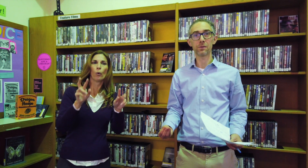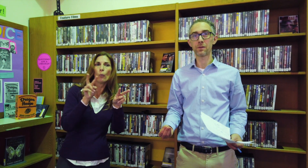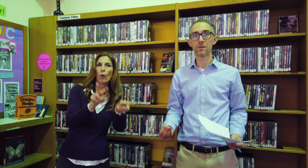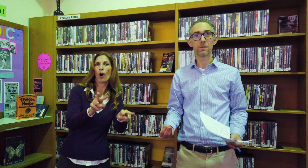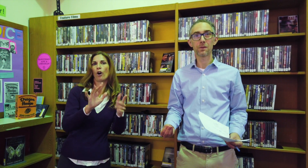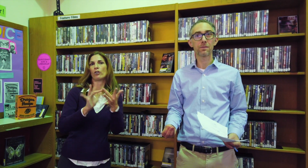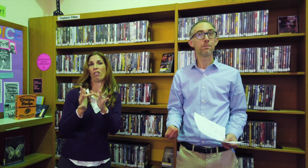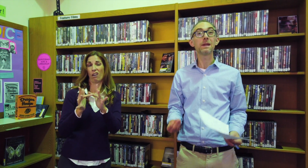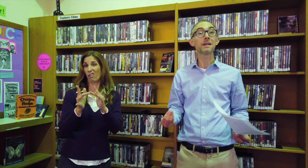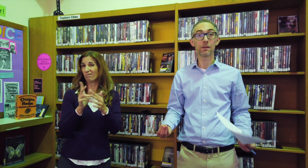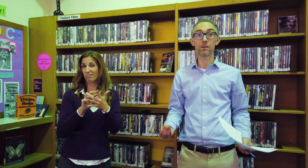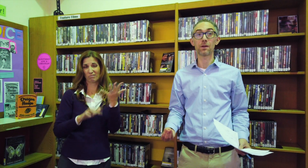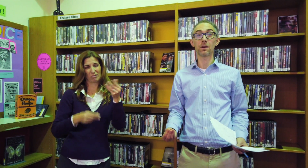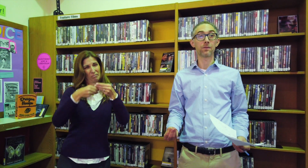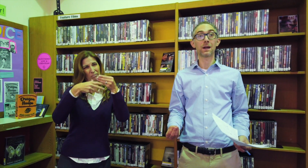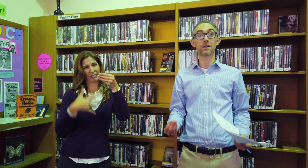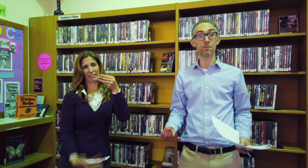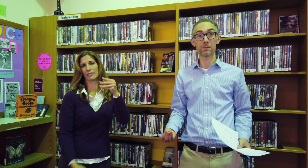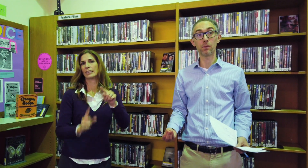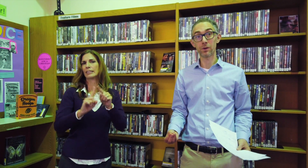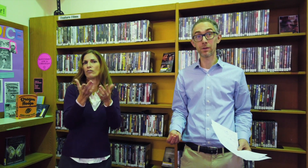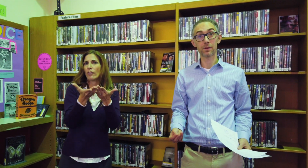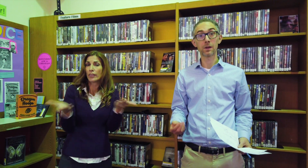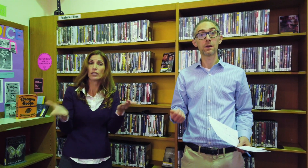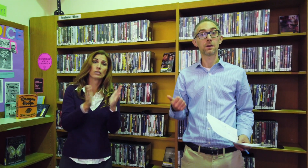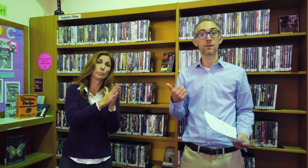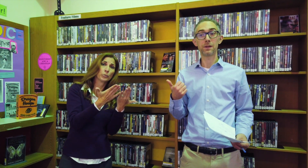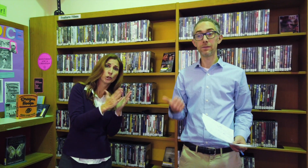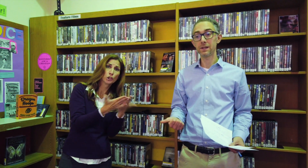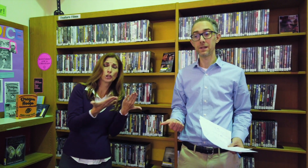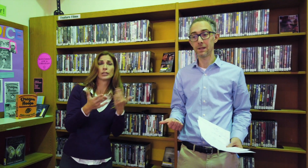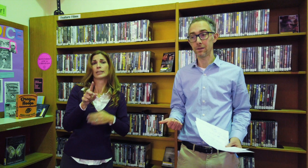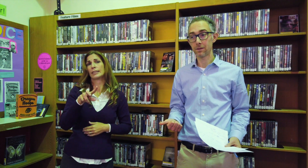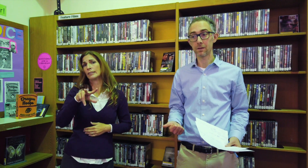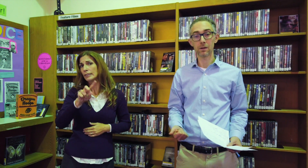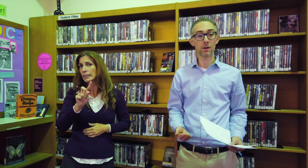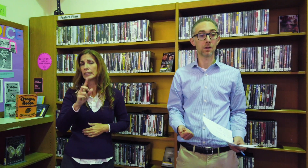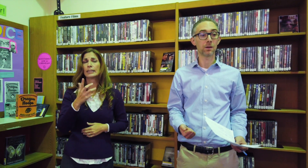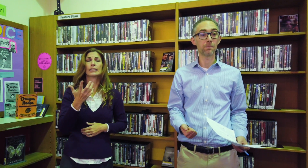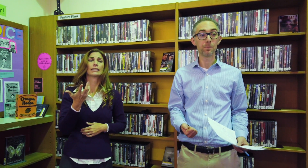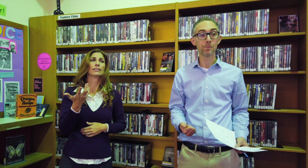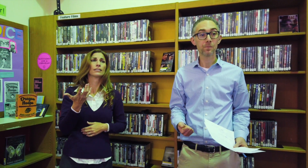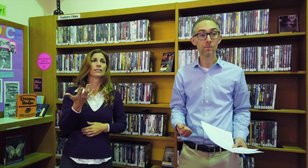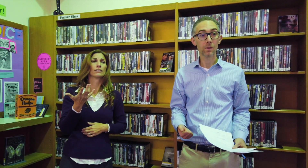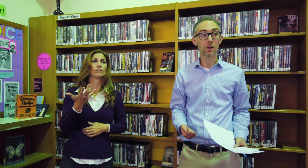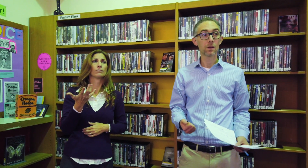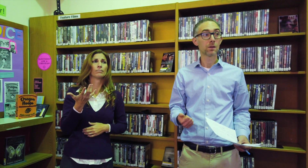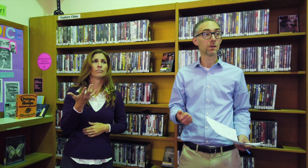And there's millions of items, books, DVDs,